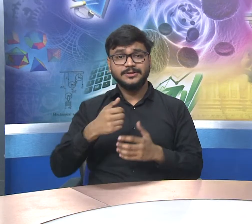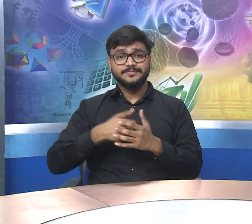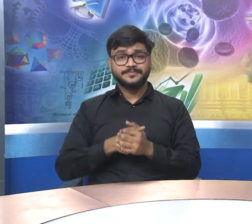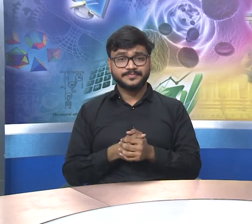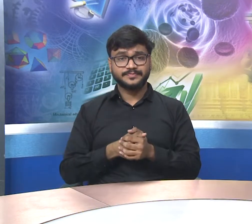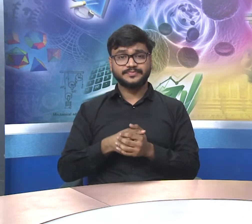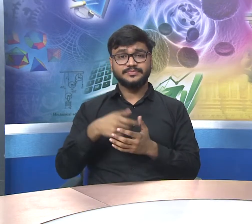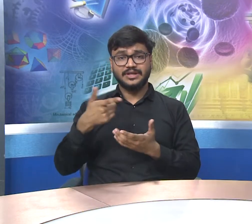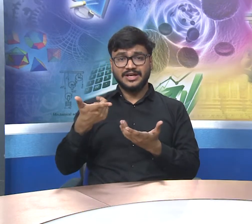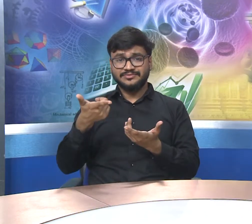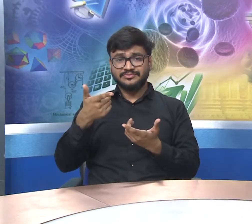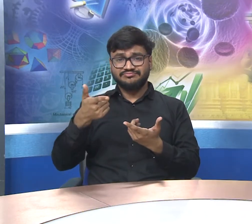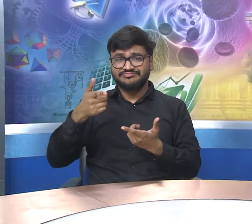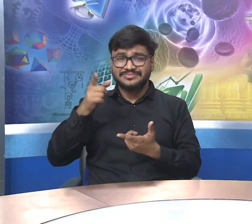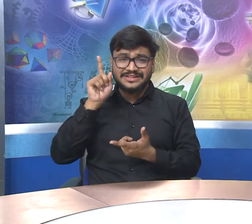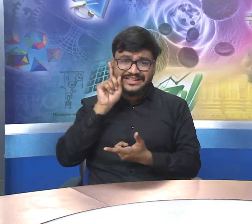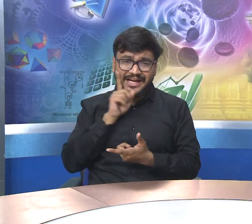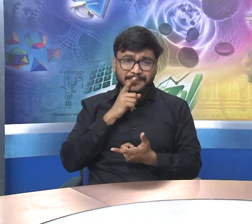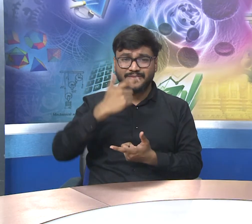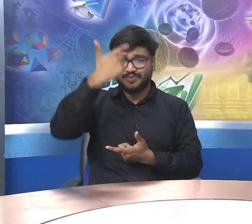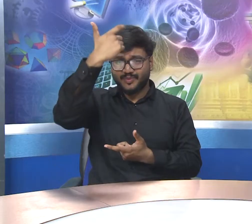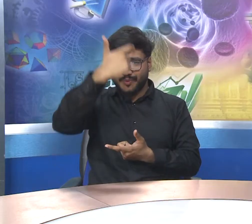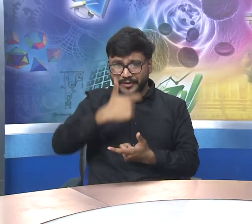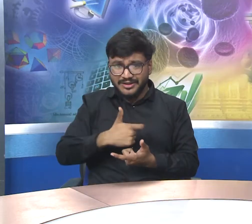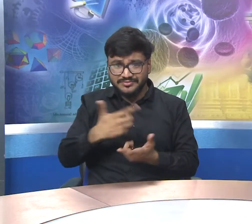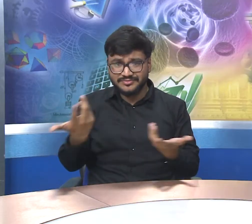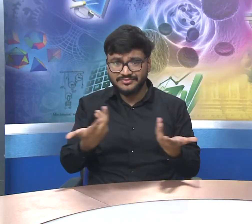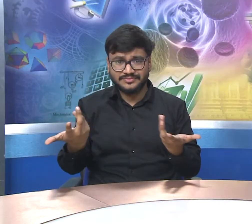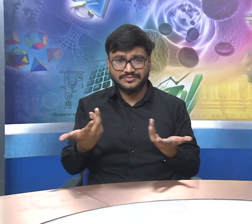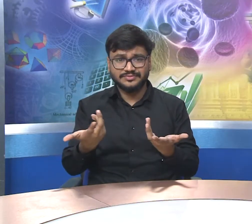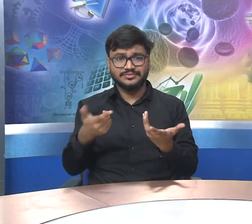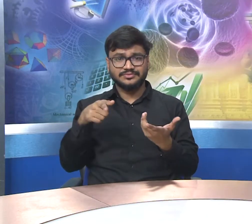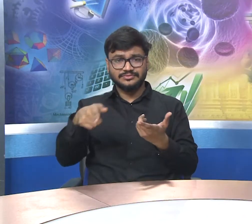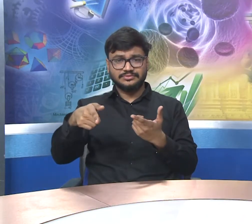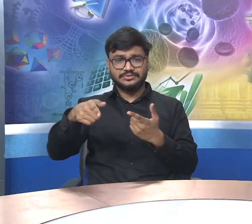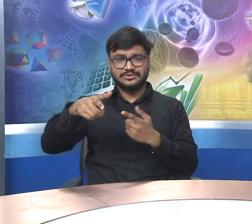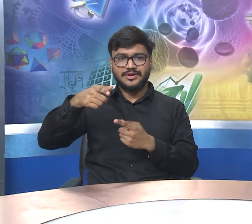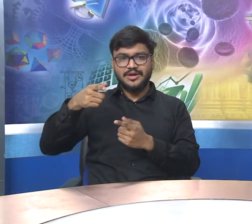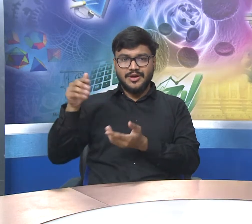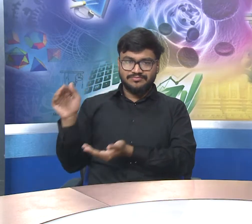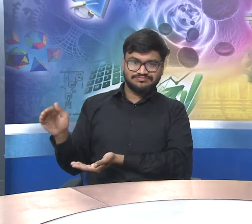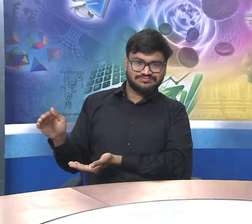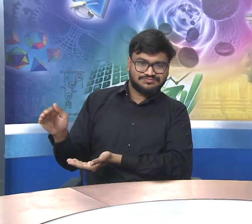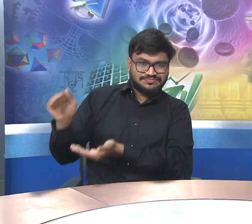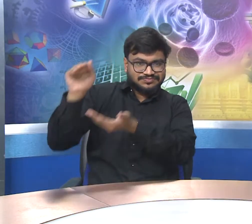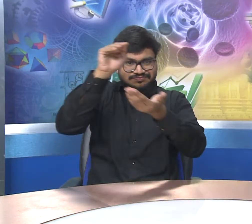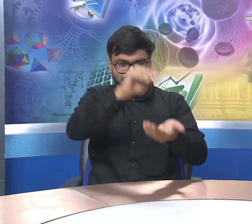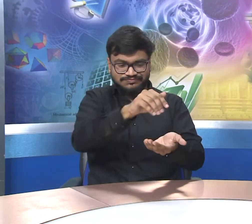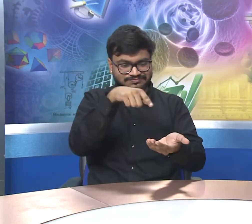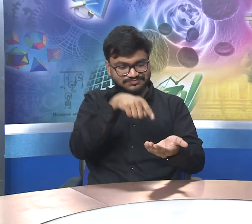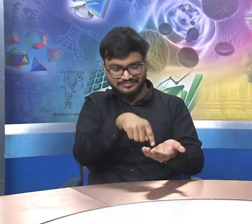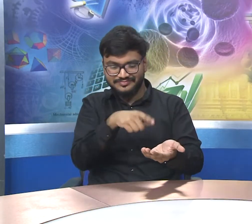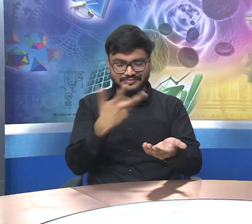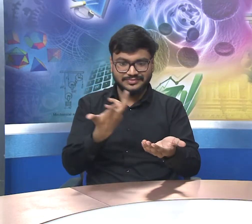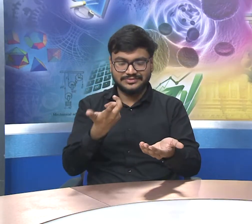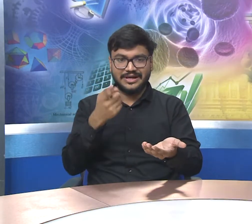The second largest group of deaf signing individuals are those who have been profoundly